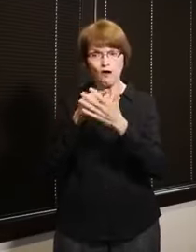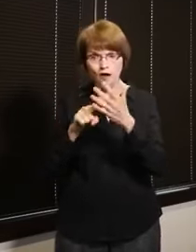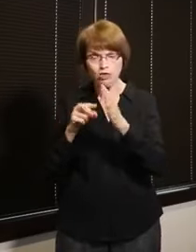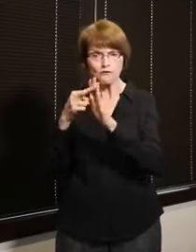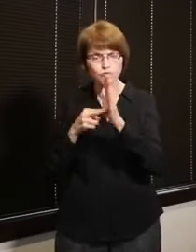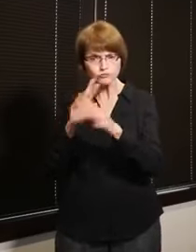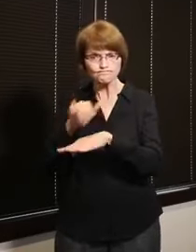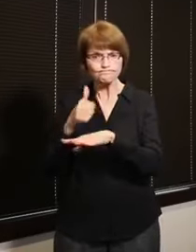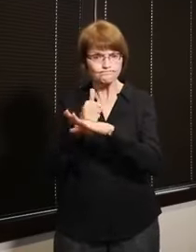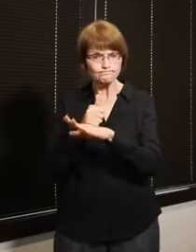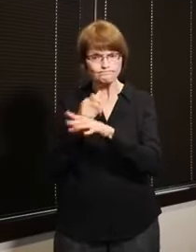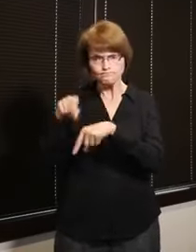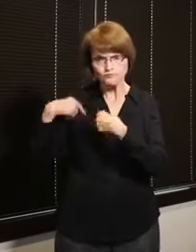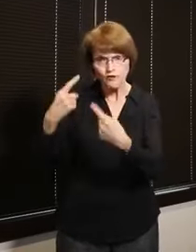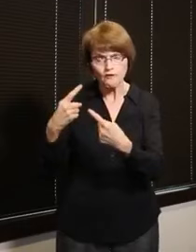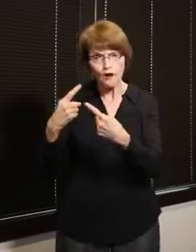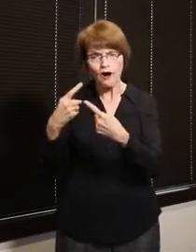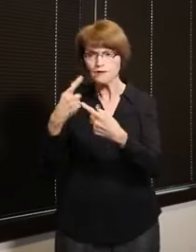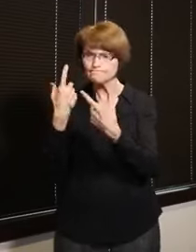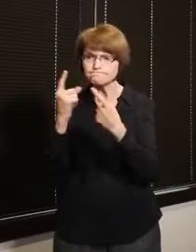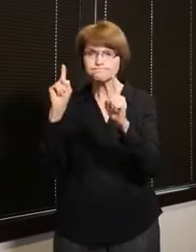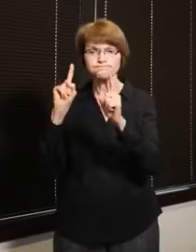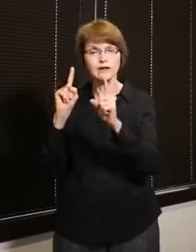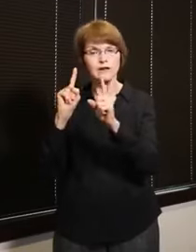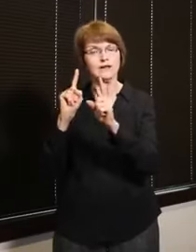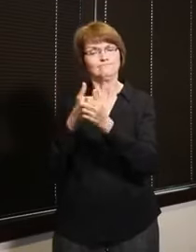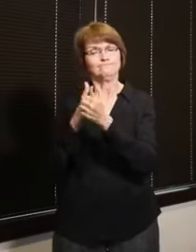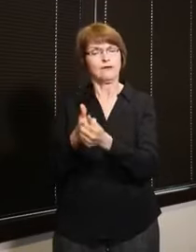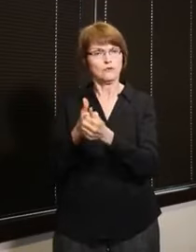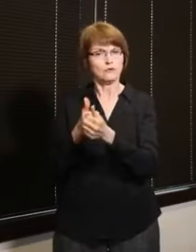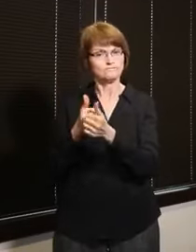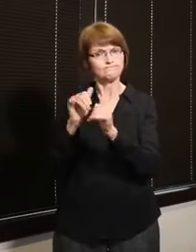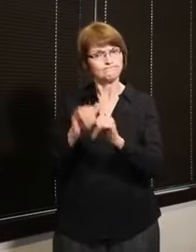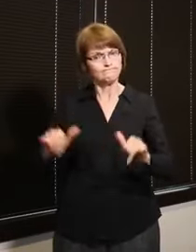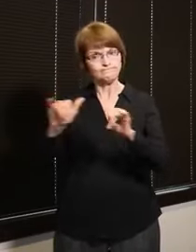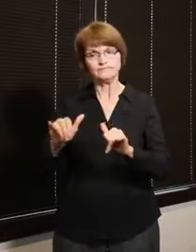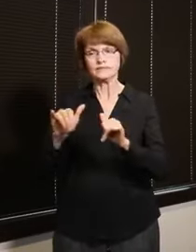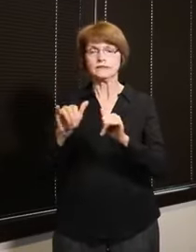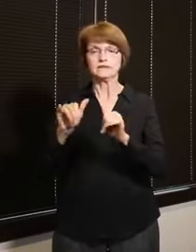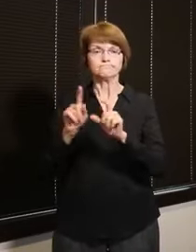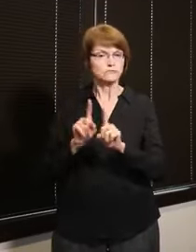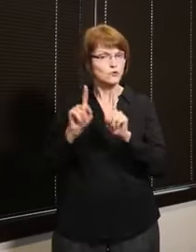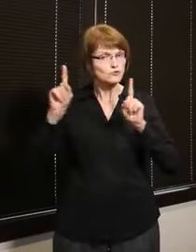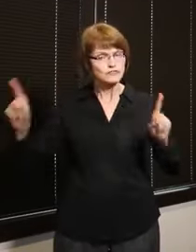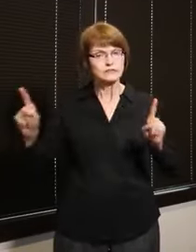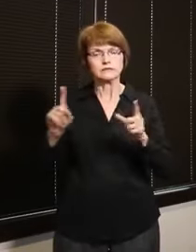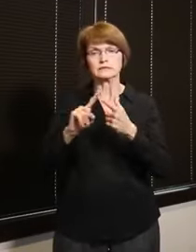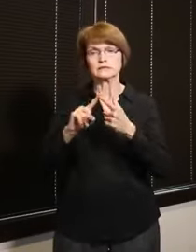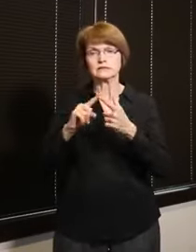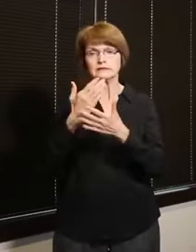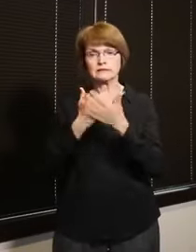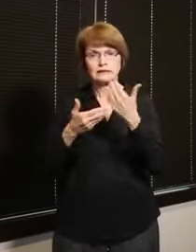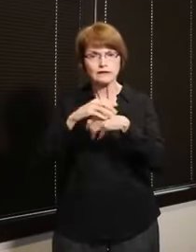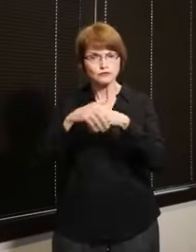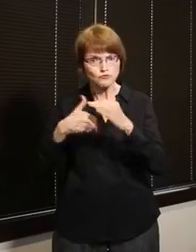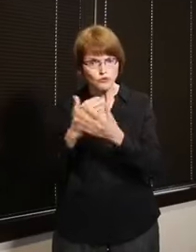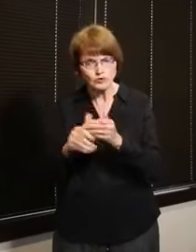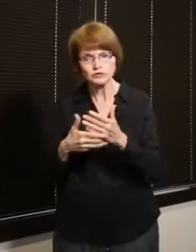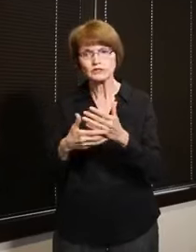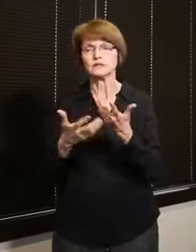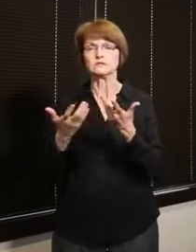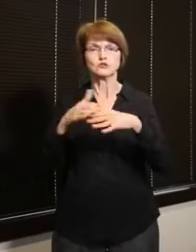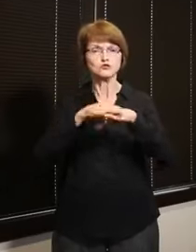that have really helped us get to where we are. And that means continuing with the social distancing, with hand washing,